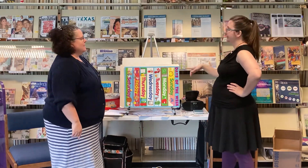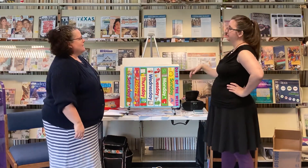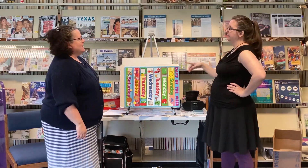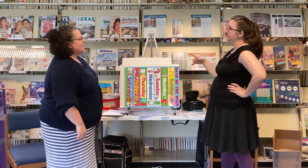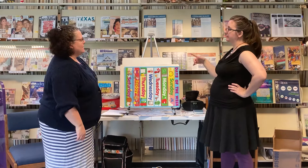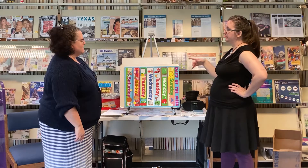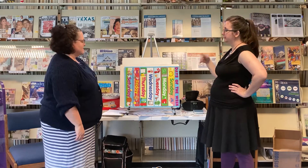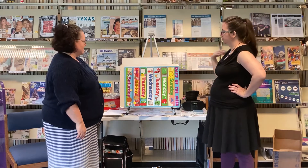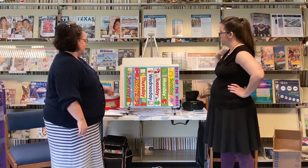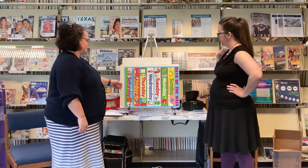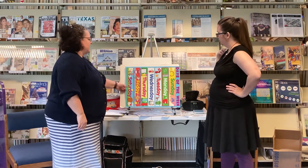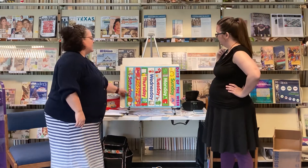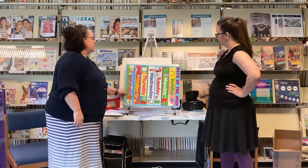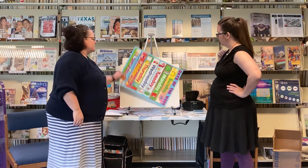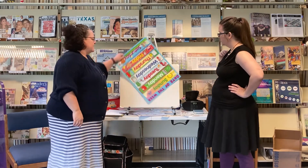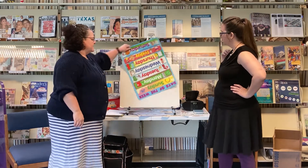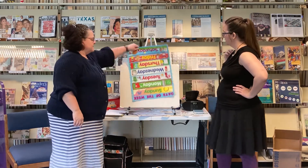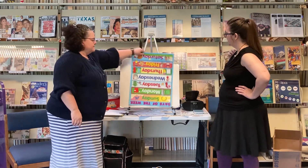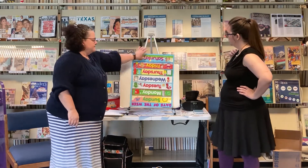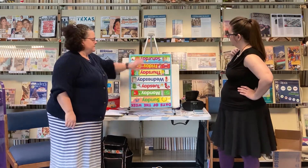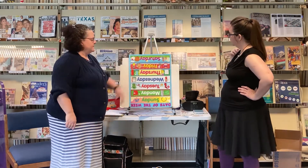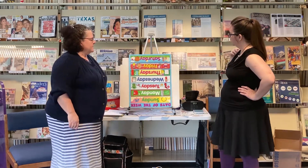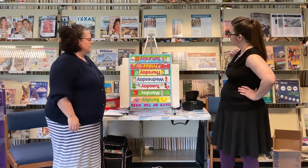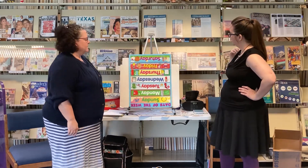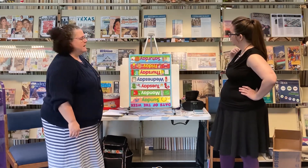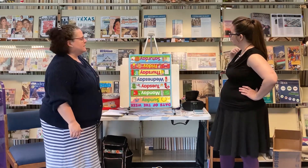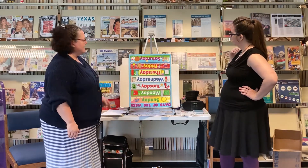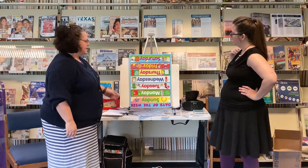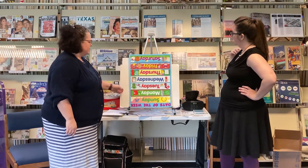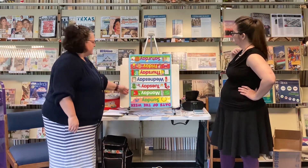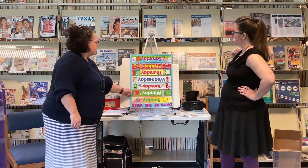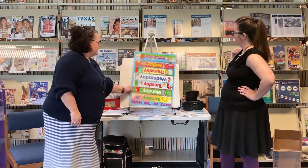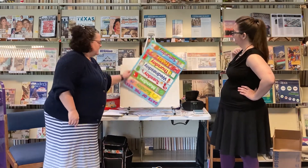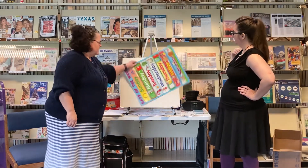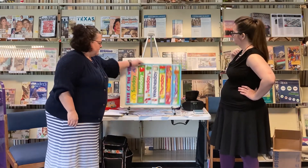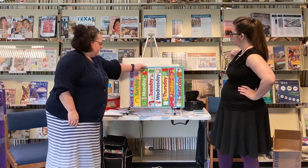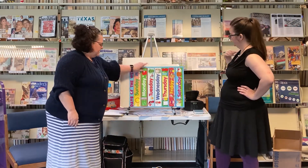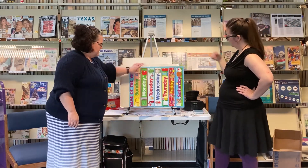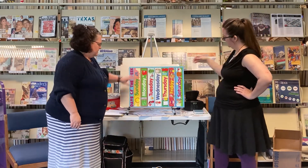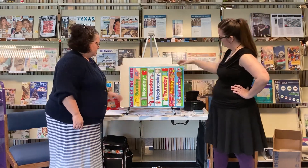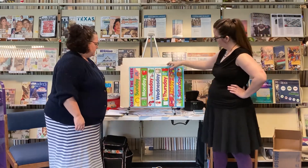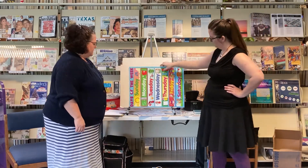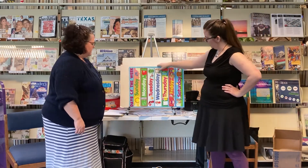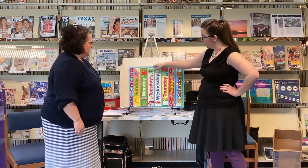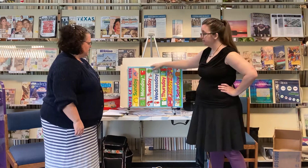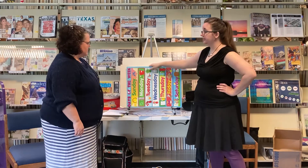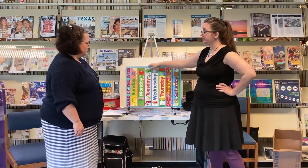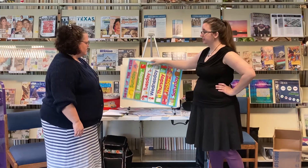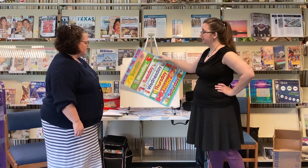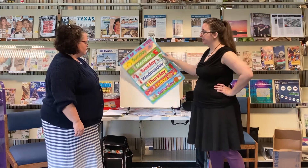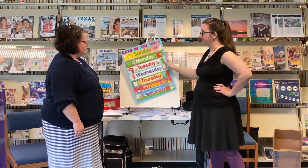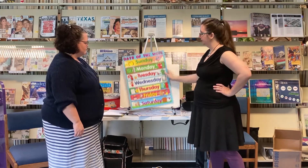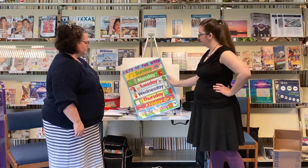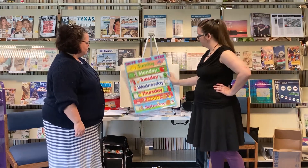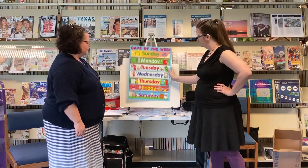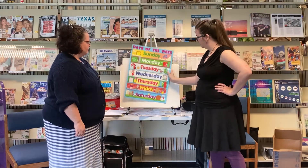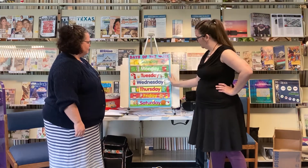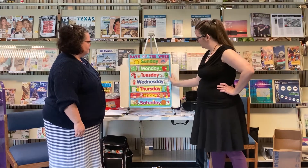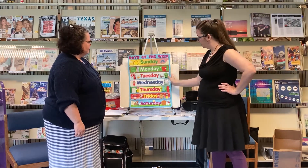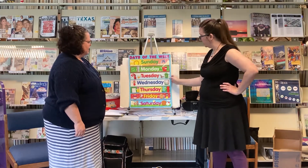Miss Chris. Oh, okay. No, I'll try. You'll try it? Okay. Well, I didn't. No, that's not good. Okay. I can read it, but you can't read it. How about that?